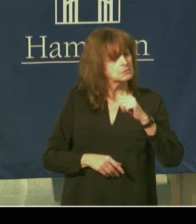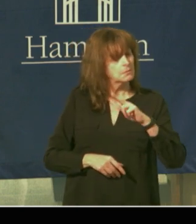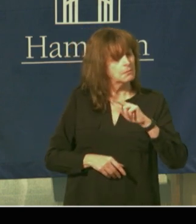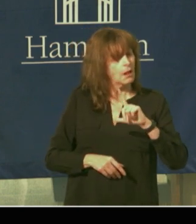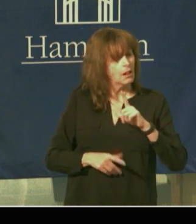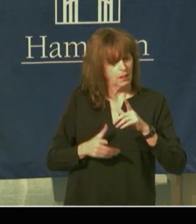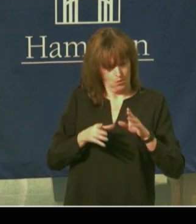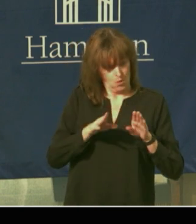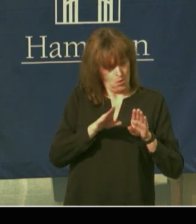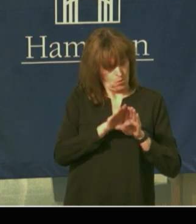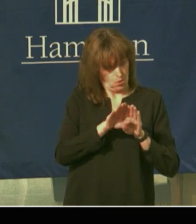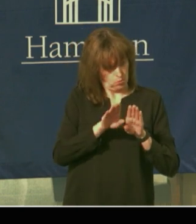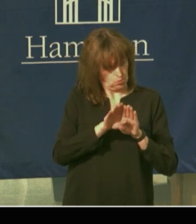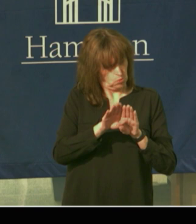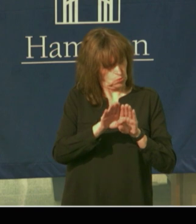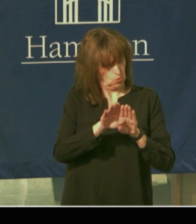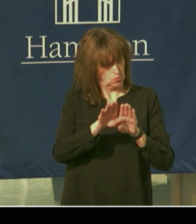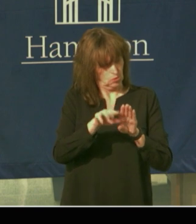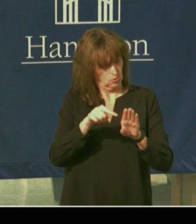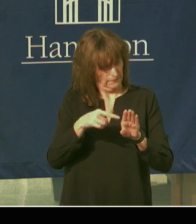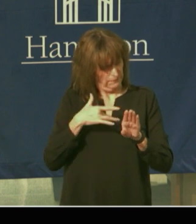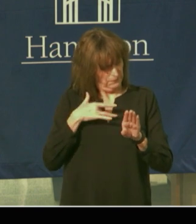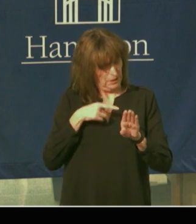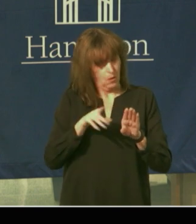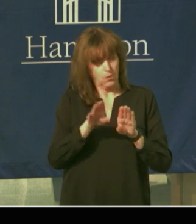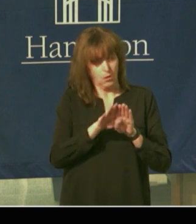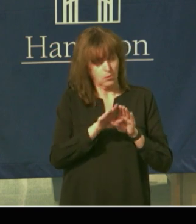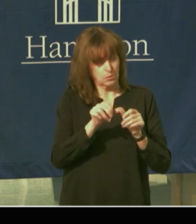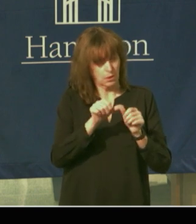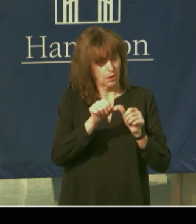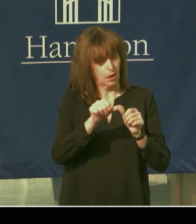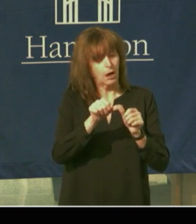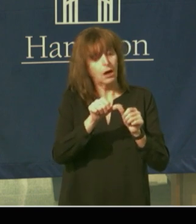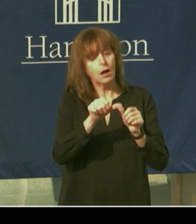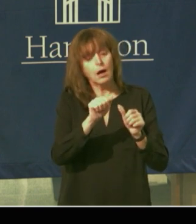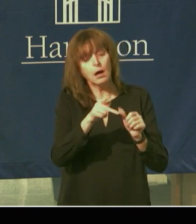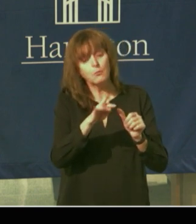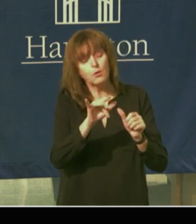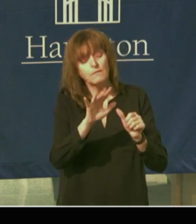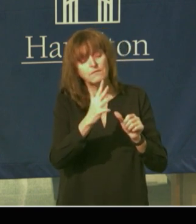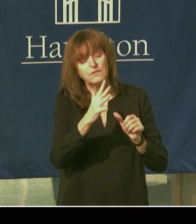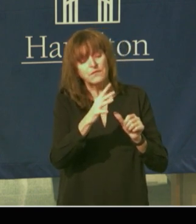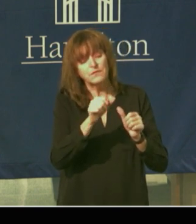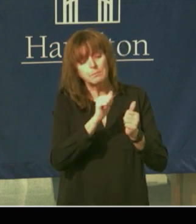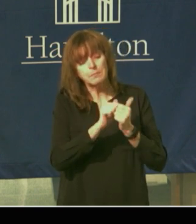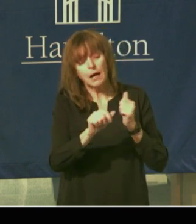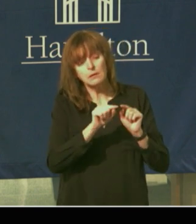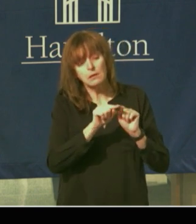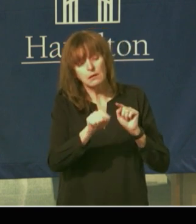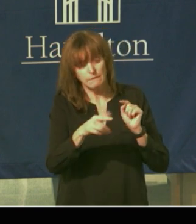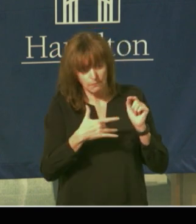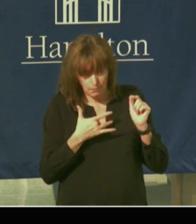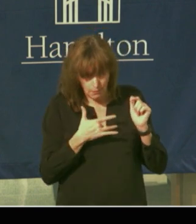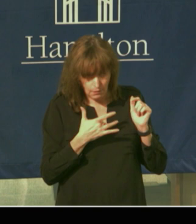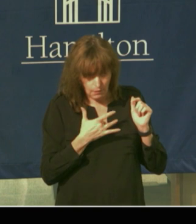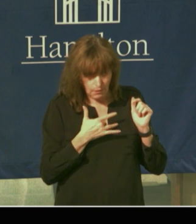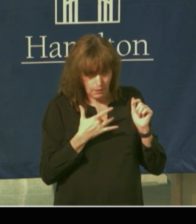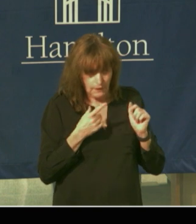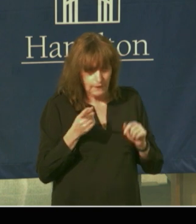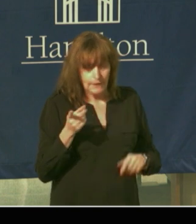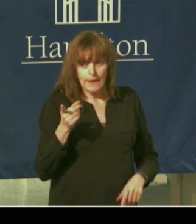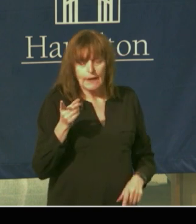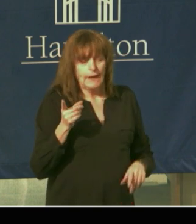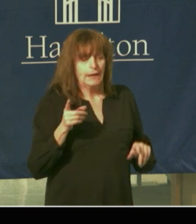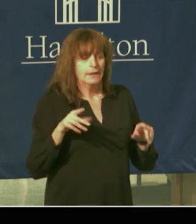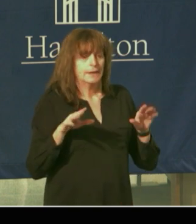2020? So the short answer is we don't know, and that's the short answer, but let me elaborate just a bit. We did choose